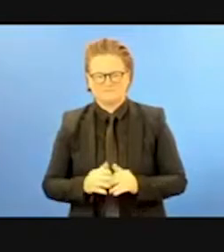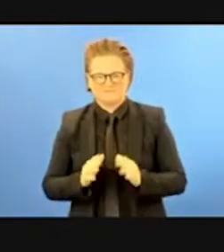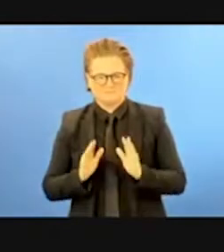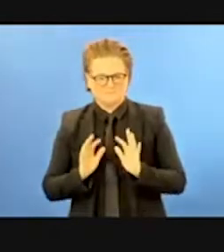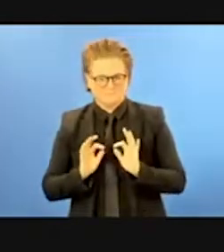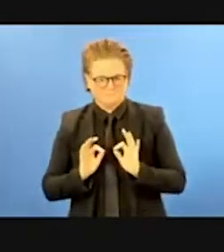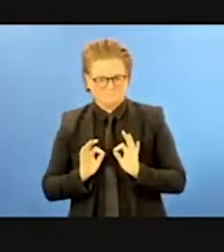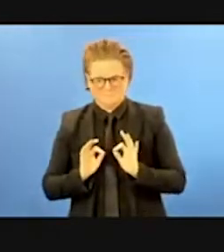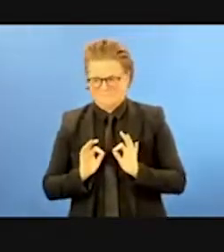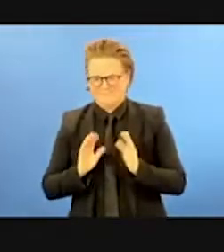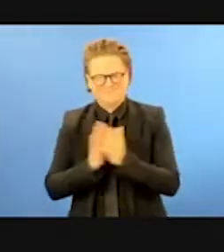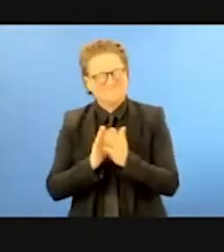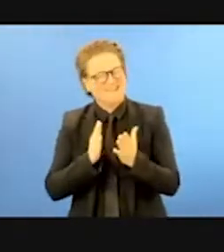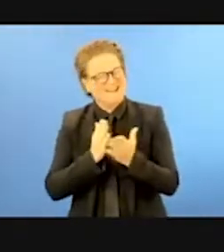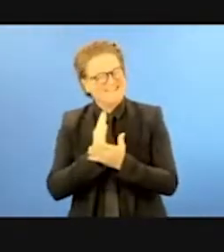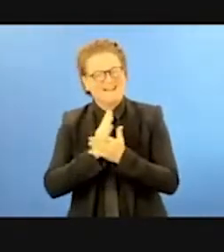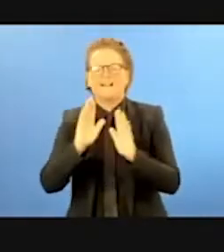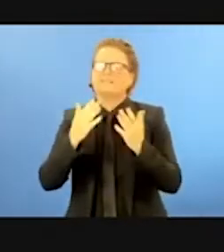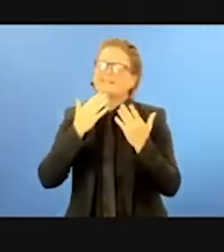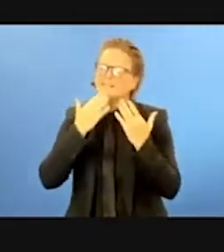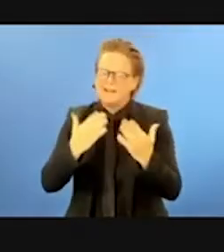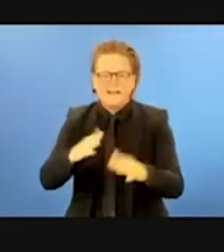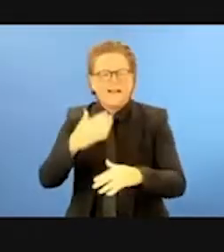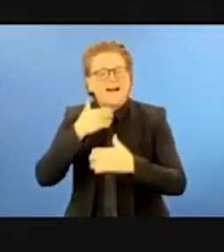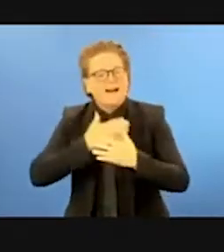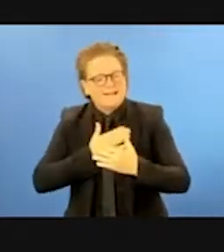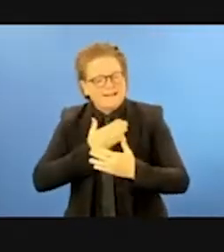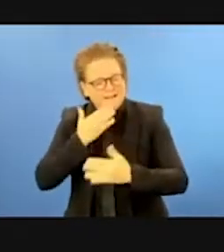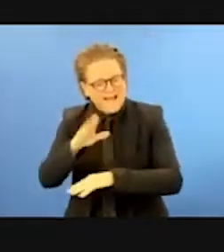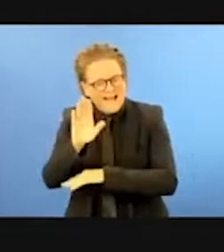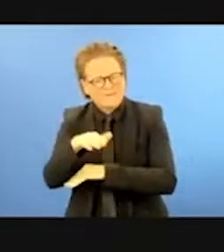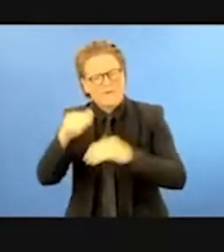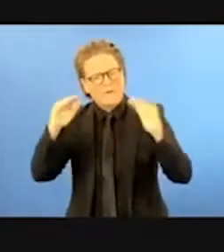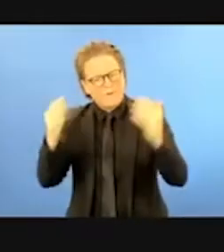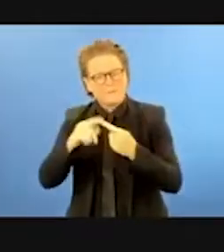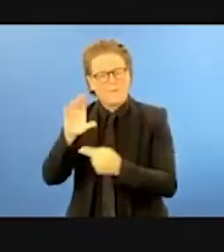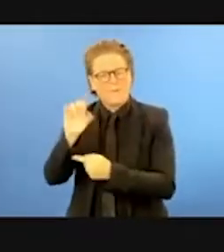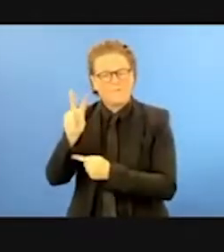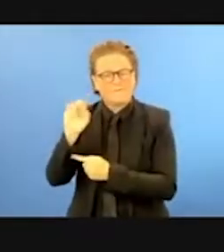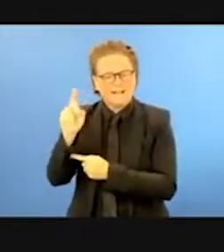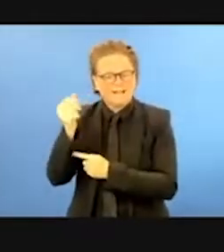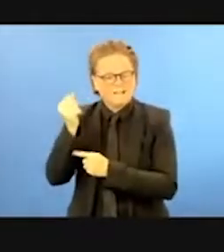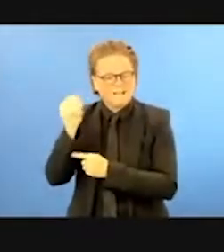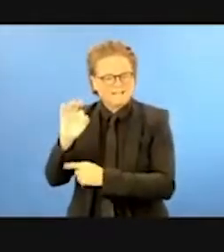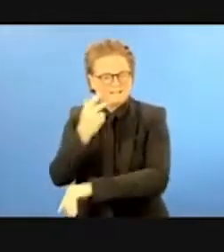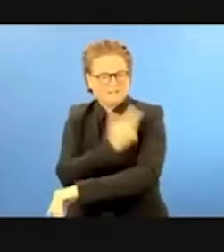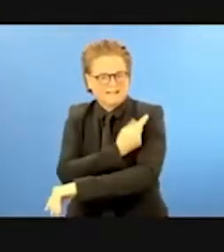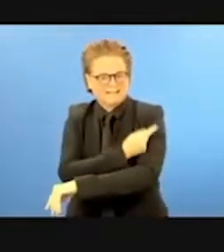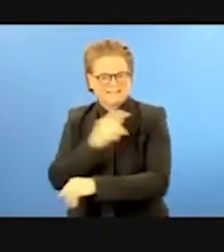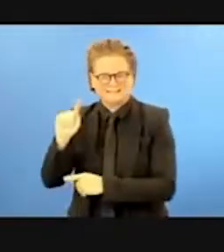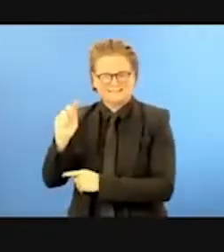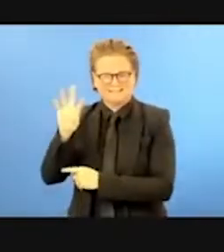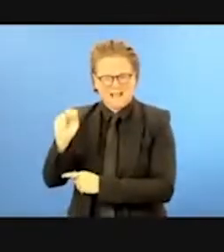Good afternoon, everyone, and welcome to the COVID-19 Vaccine Town Hall for people with disabilities and health